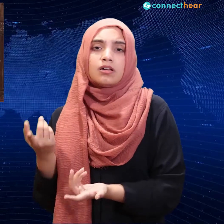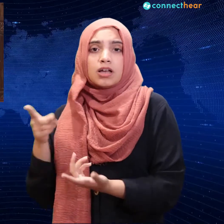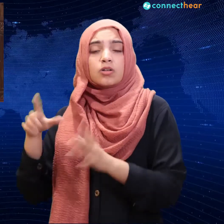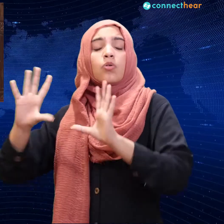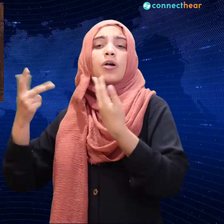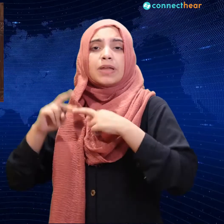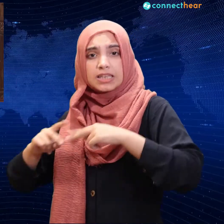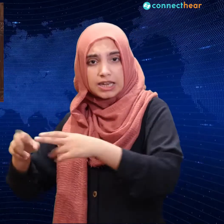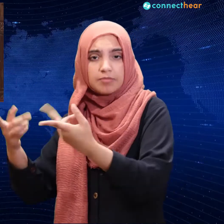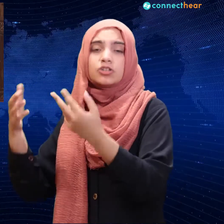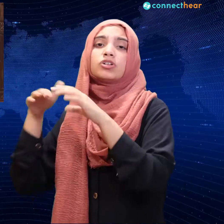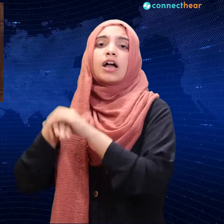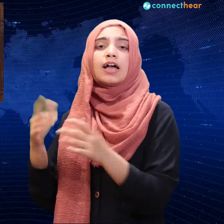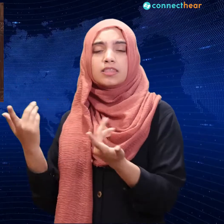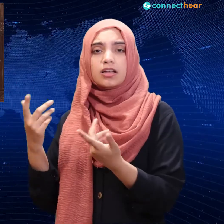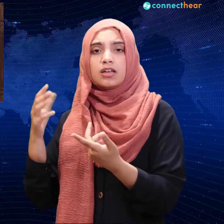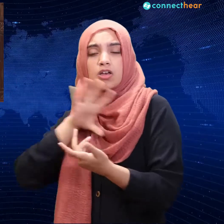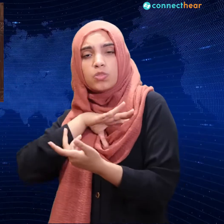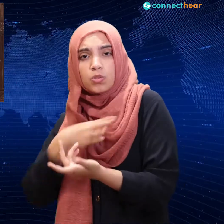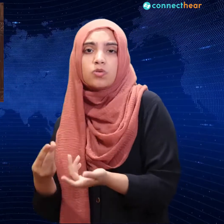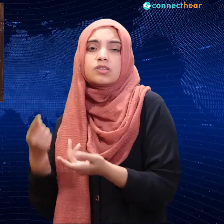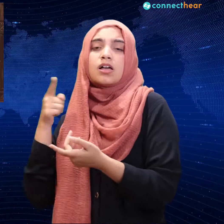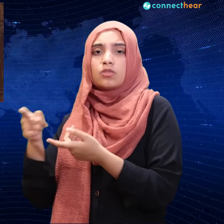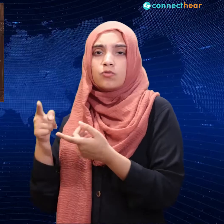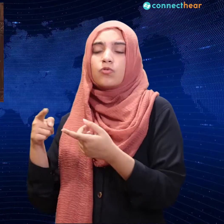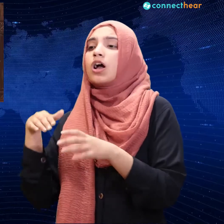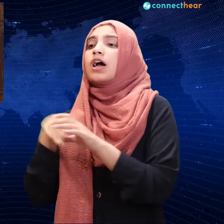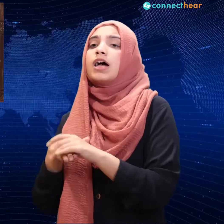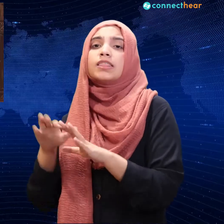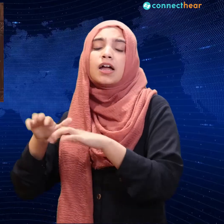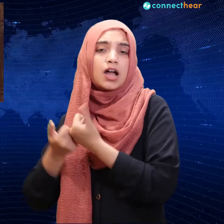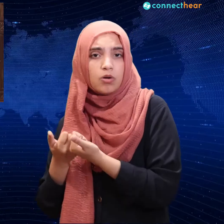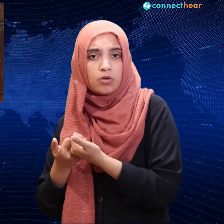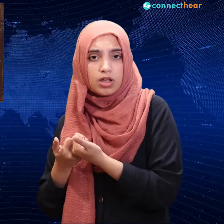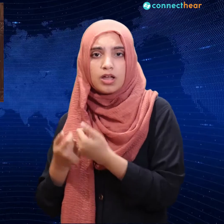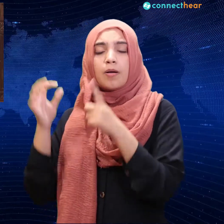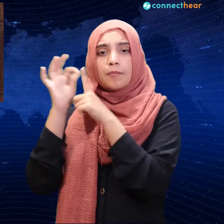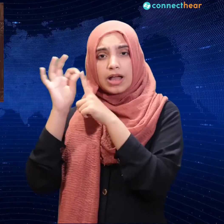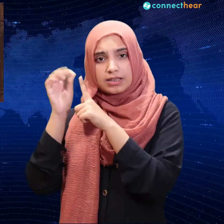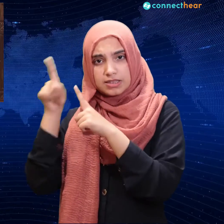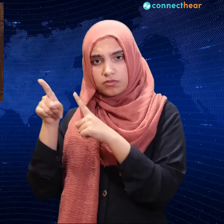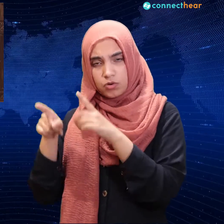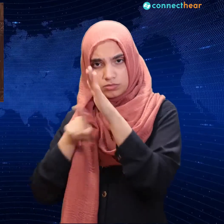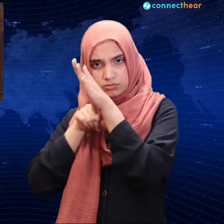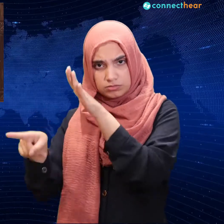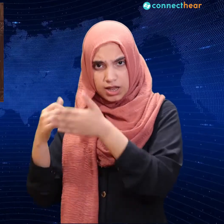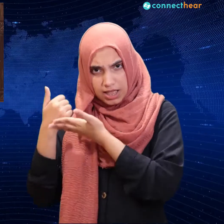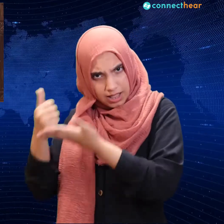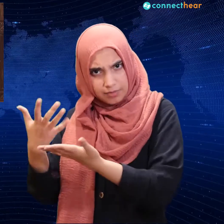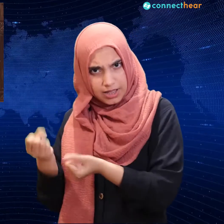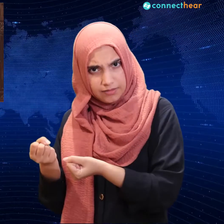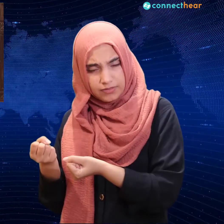damage and destruction that's been done to their group in Panjshir. Has Pakistan been providing drones in